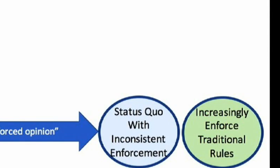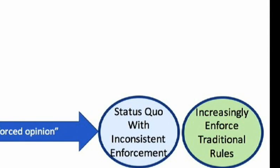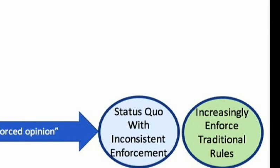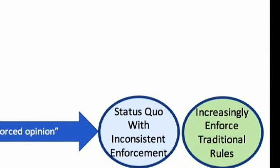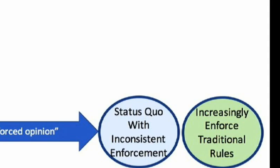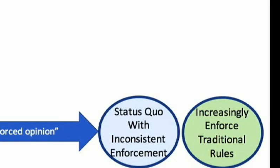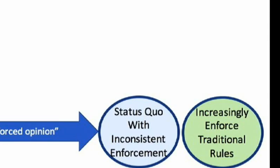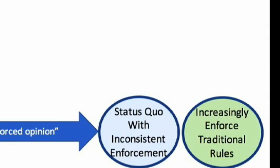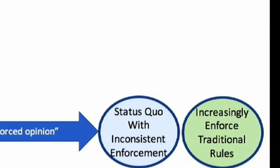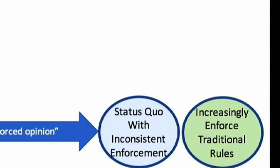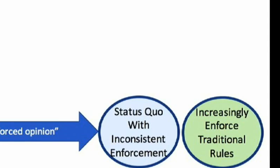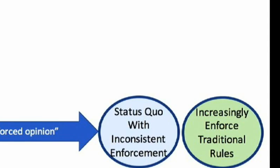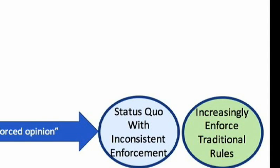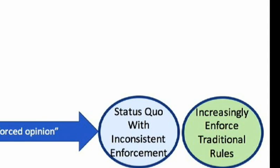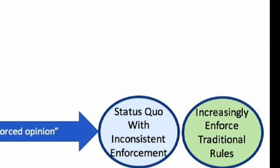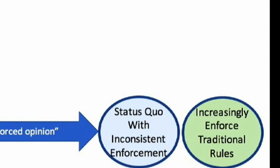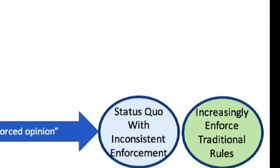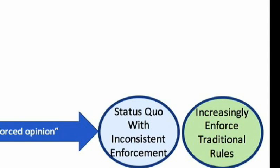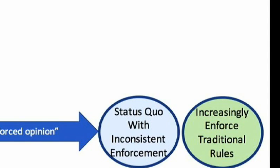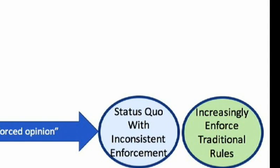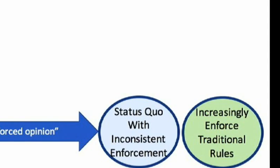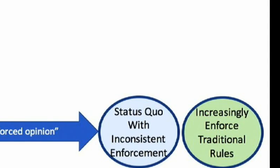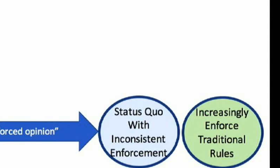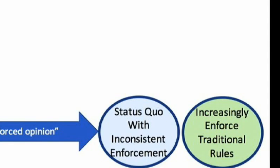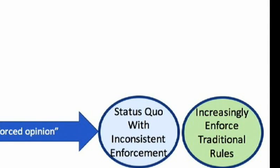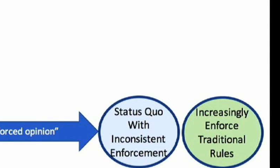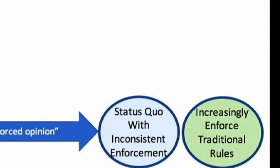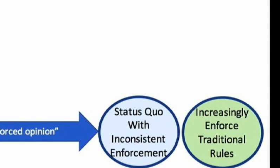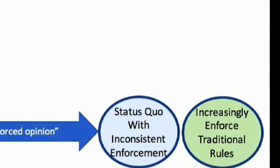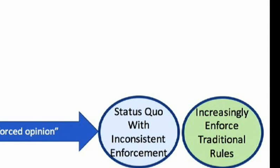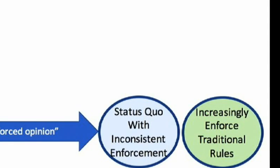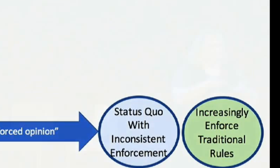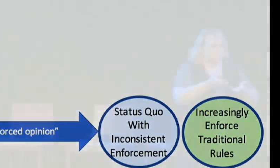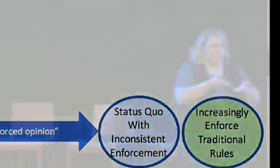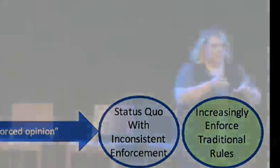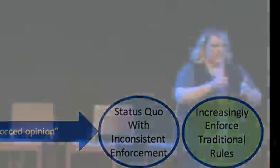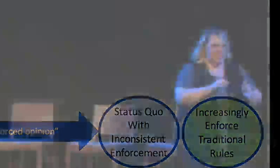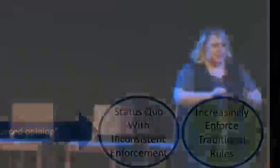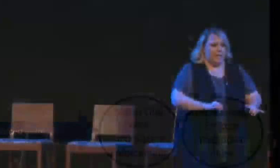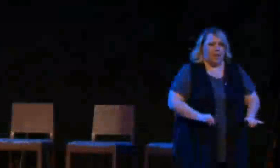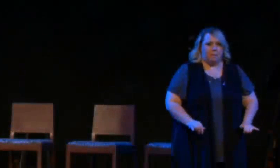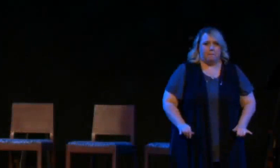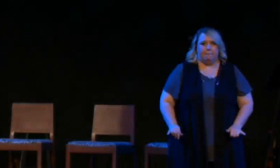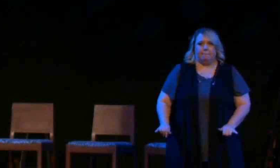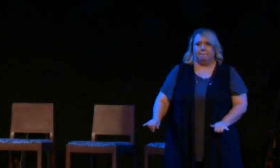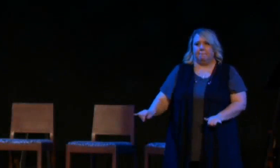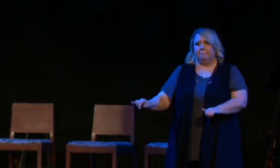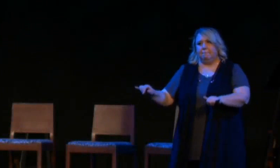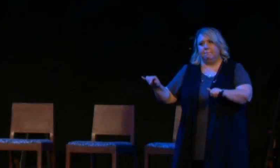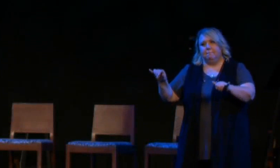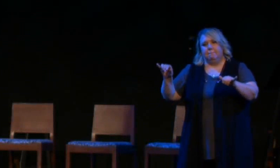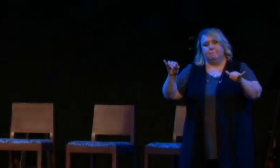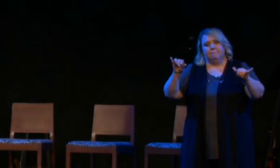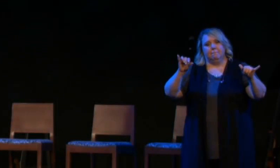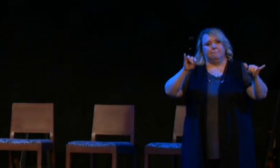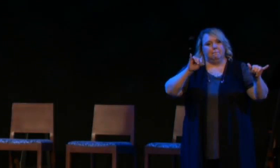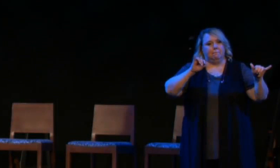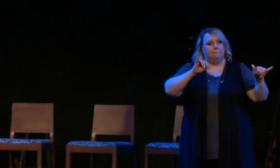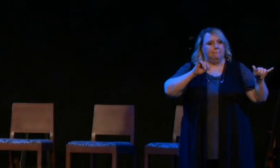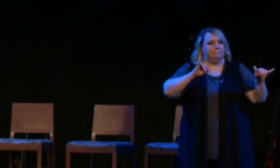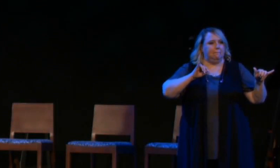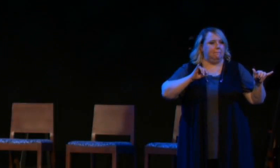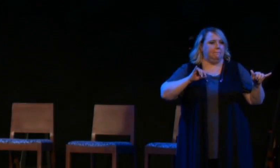simply, as church, treat gay people the same as we treat straight people. To remove